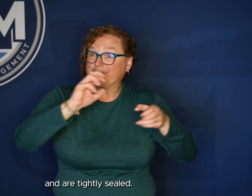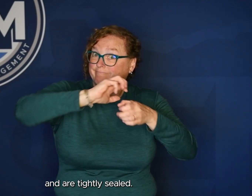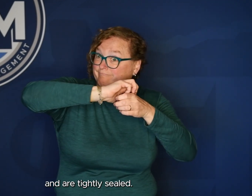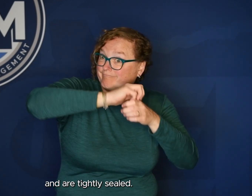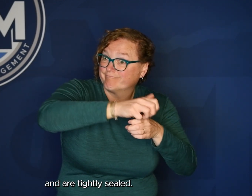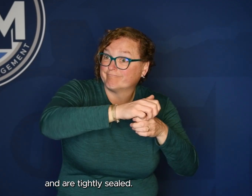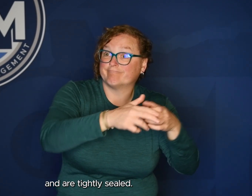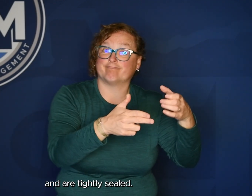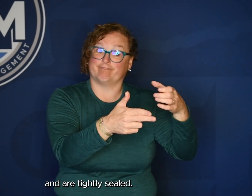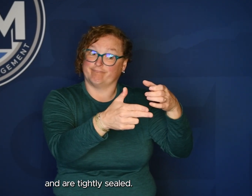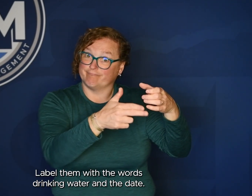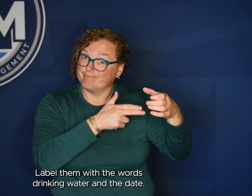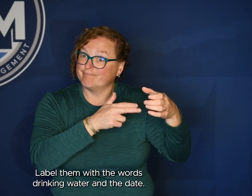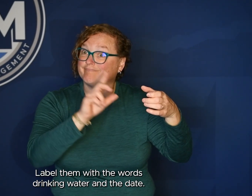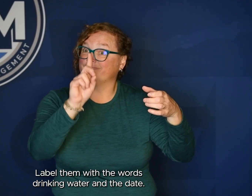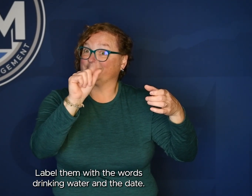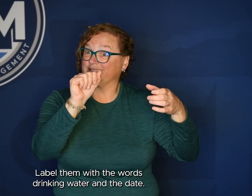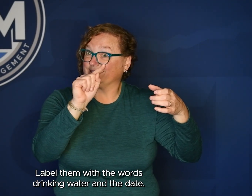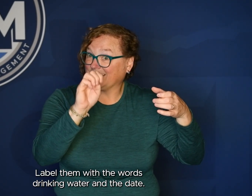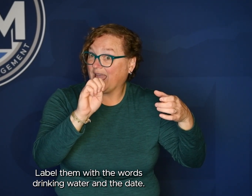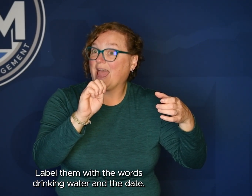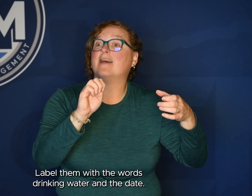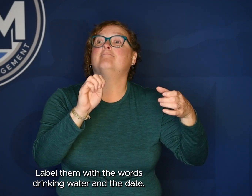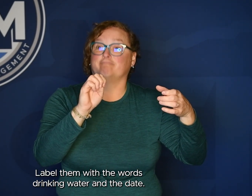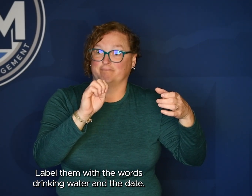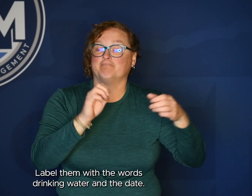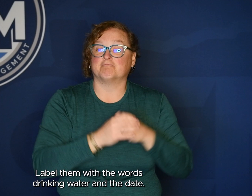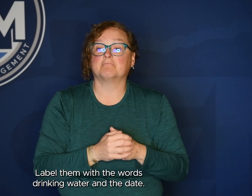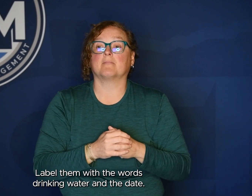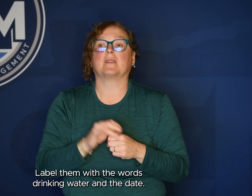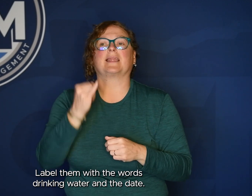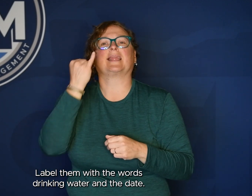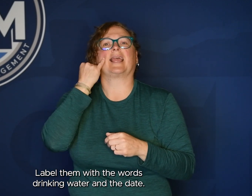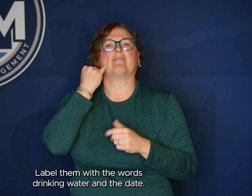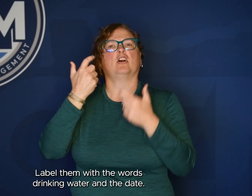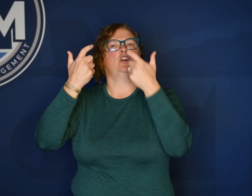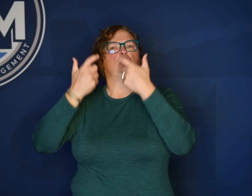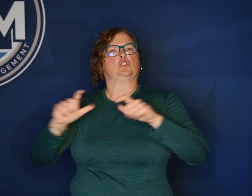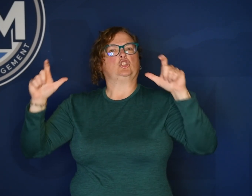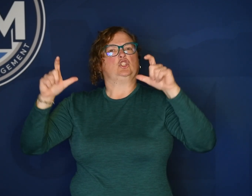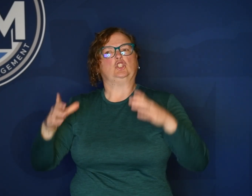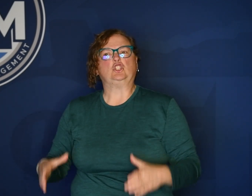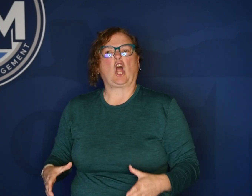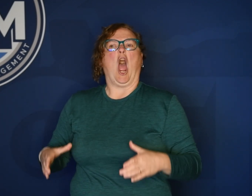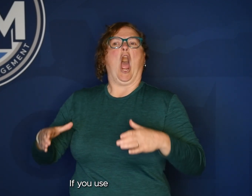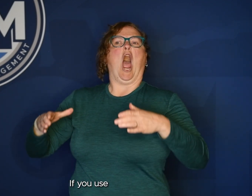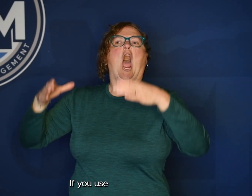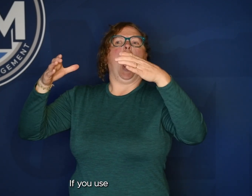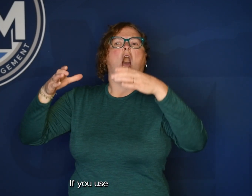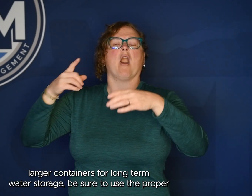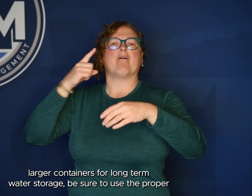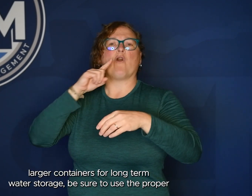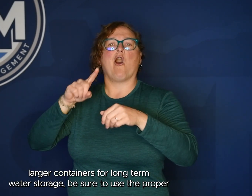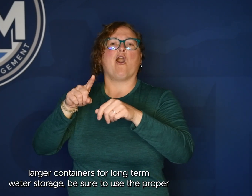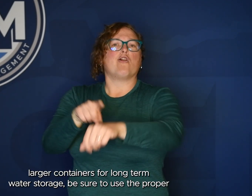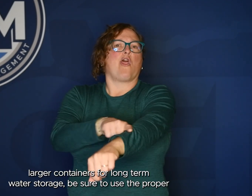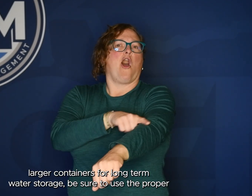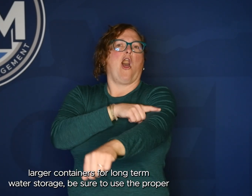tightly sealed, label them with the words "drinking water" and the date. If you use larger containers